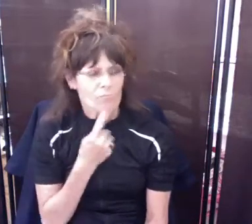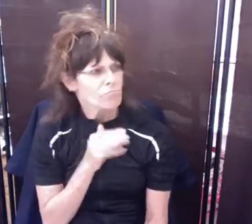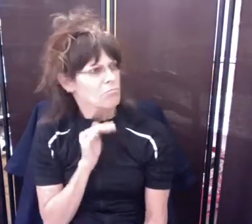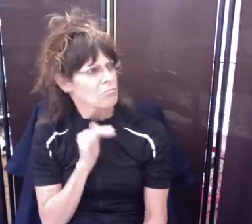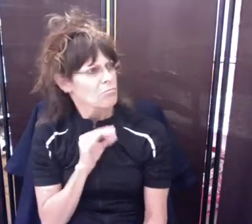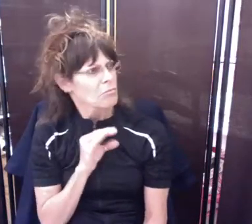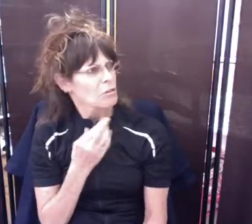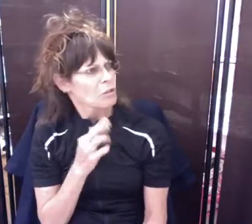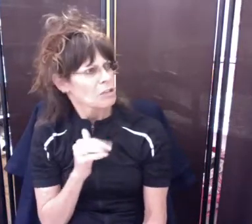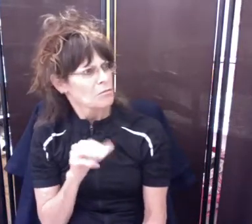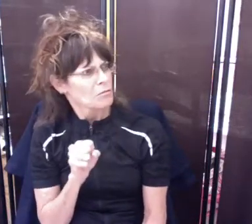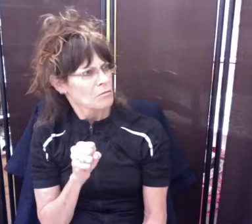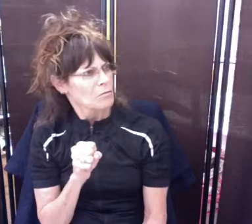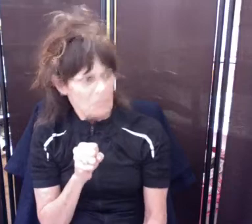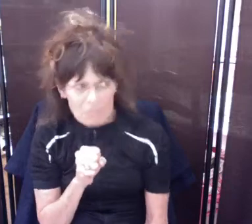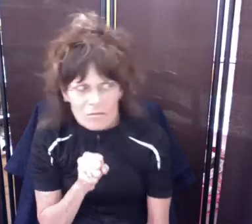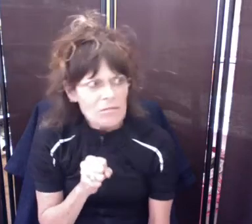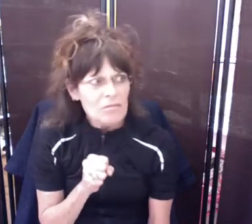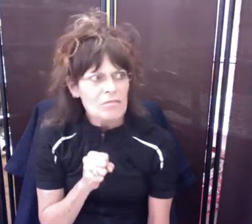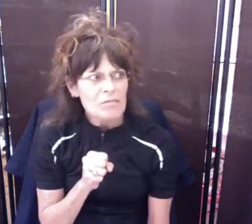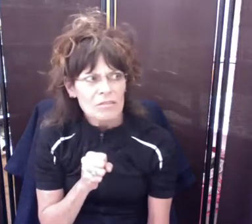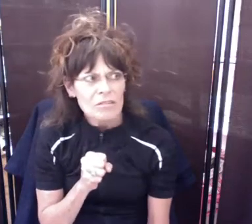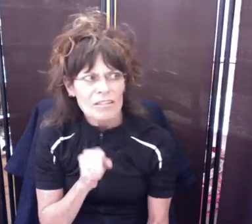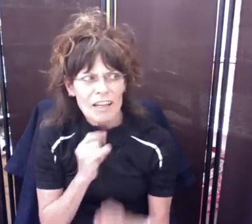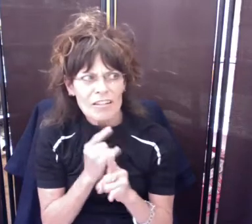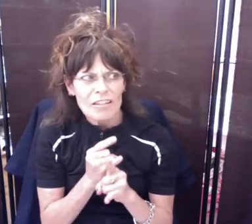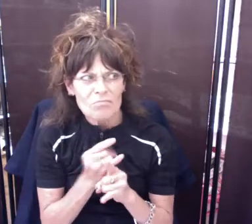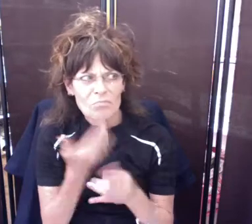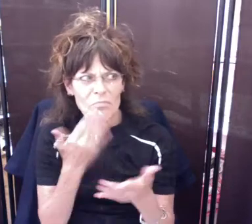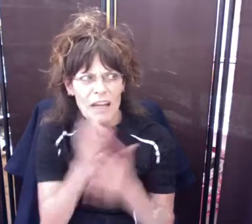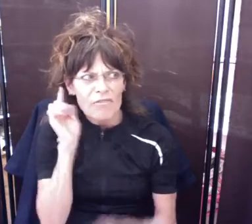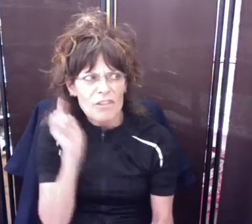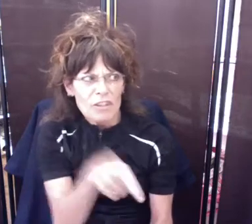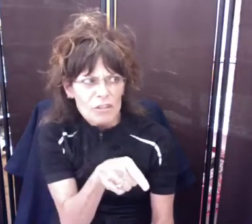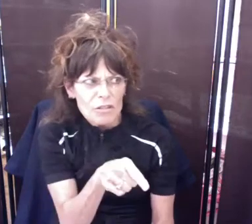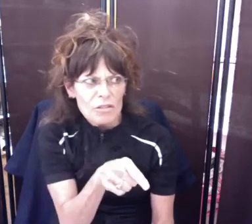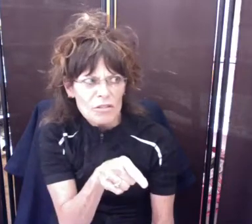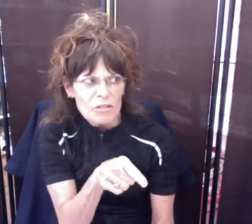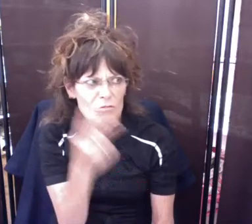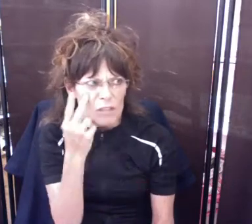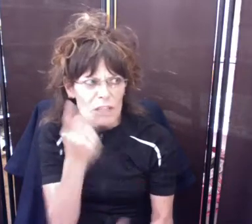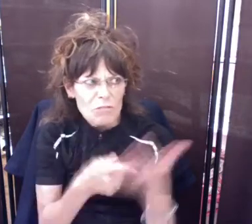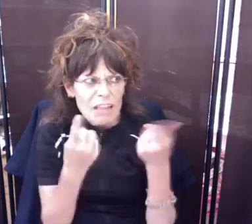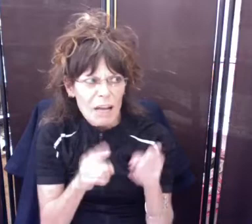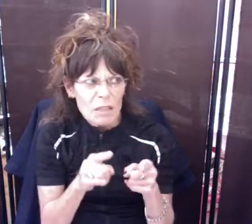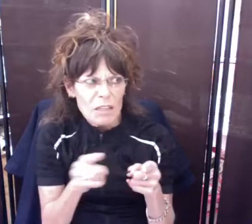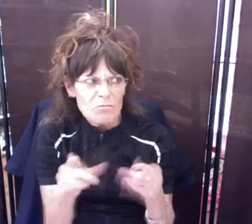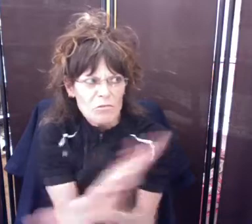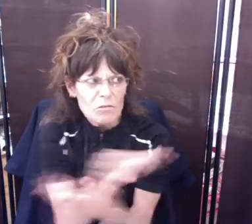you look at what alcohol is doing to you. Look at how alcohol is ruining your life. Look at,